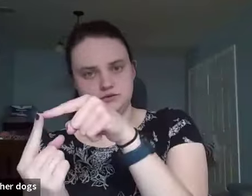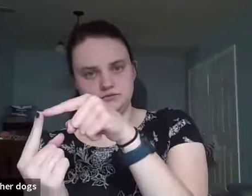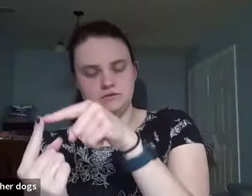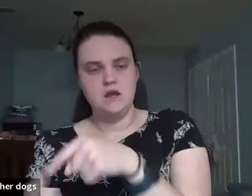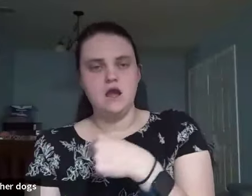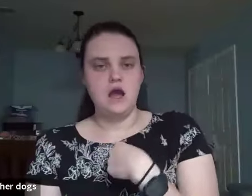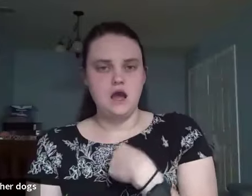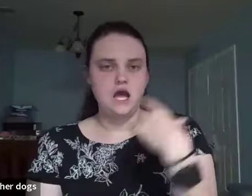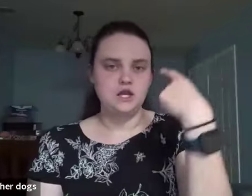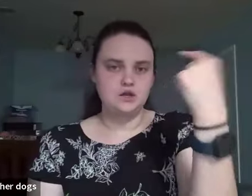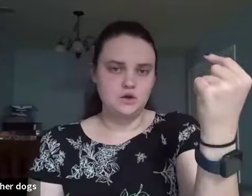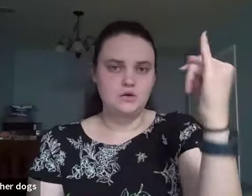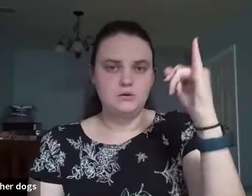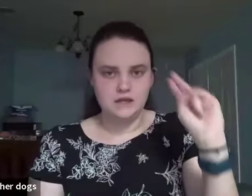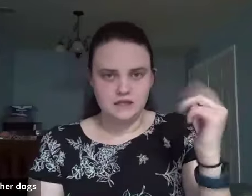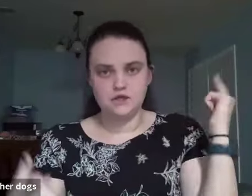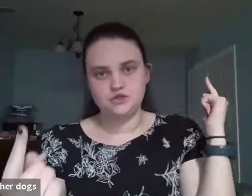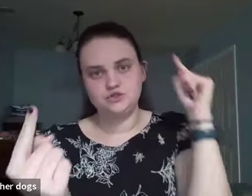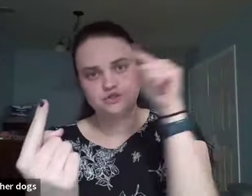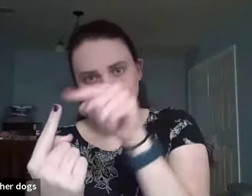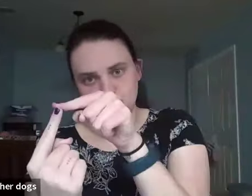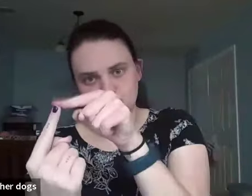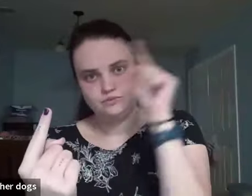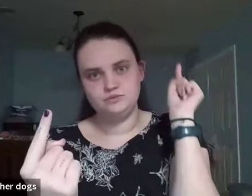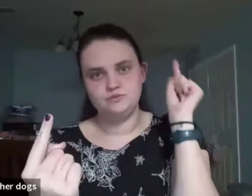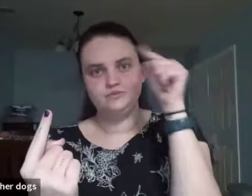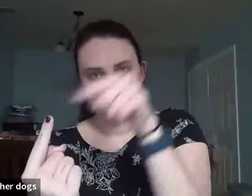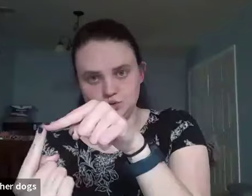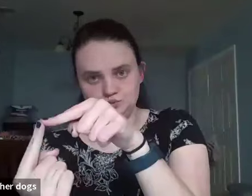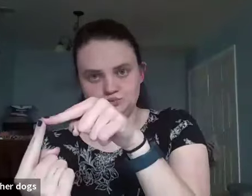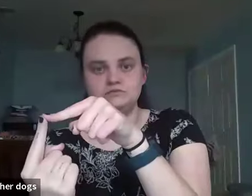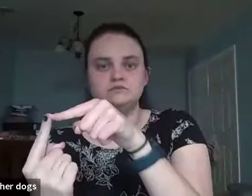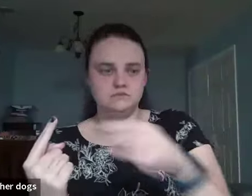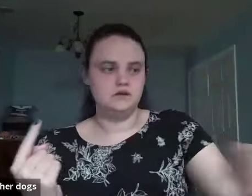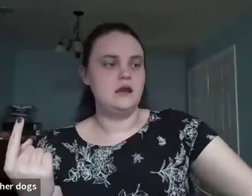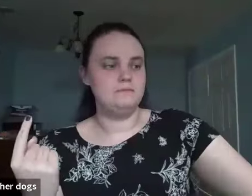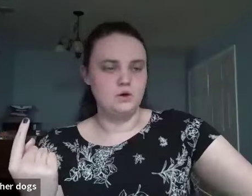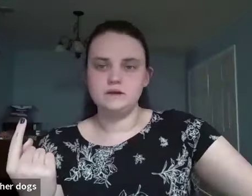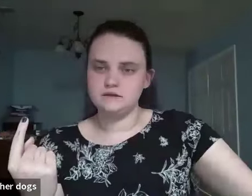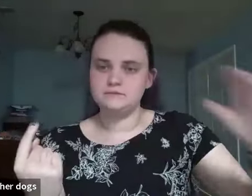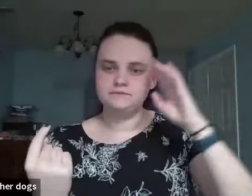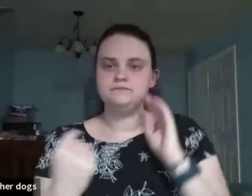two. I going to, two. Okay, I'm going.